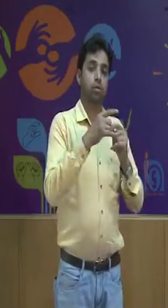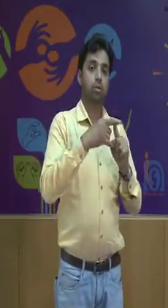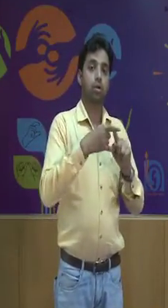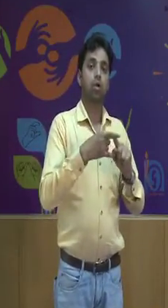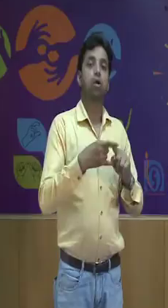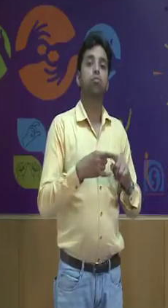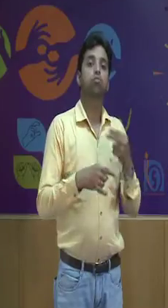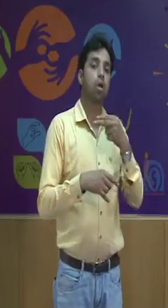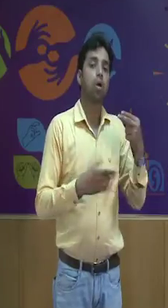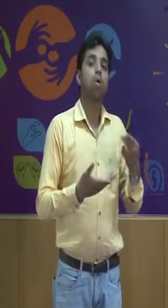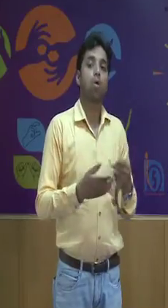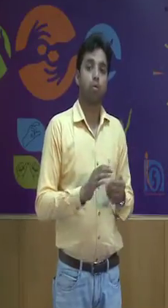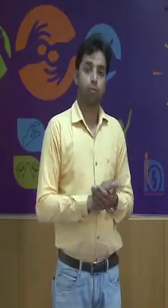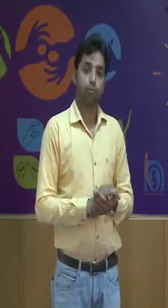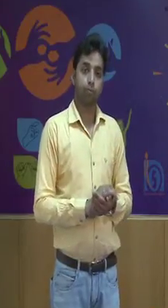called Idangai,